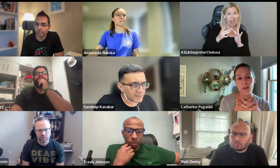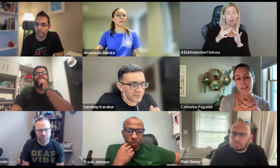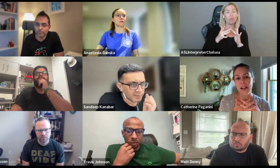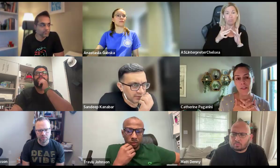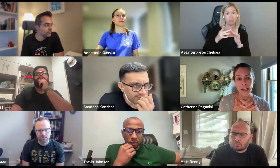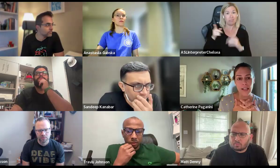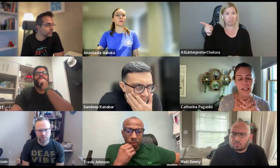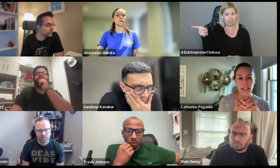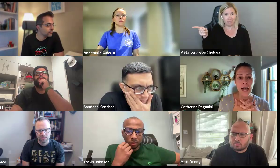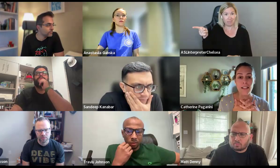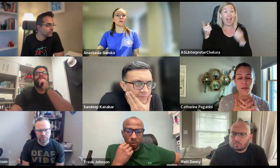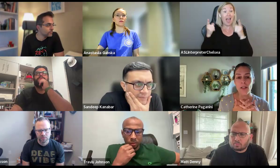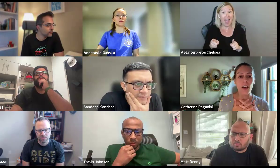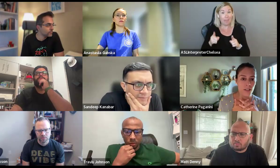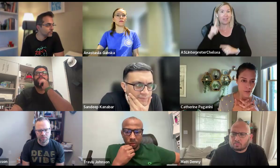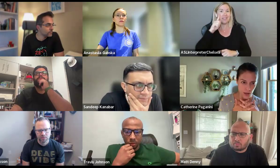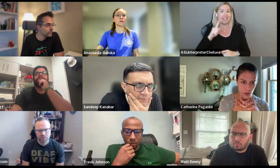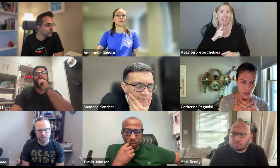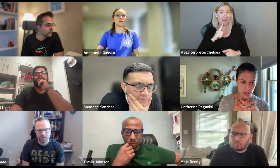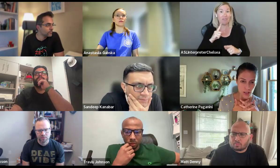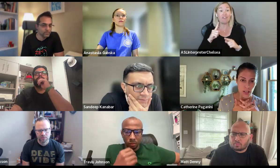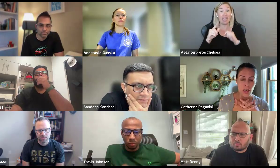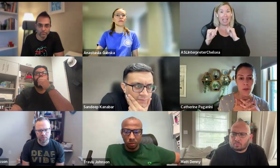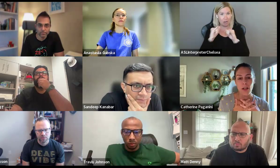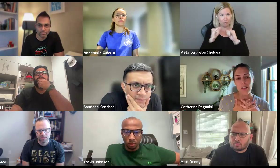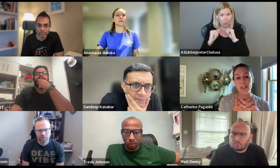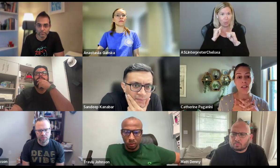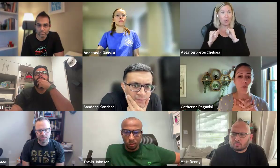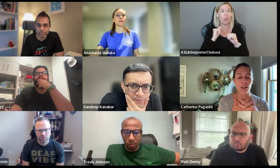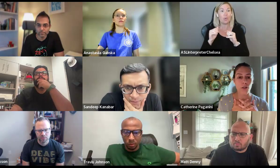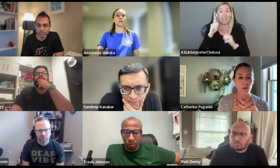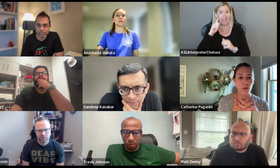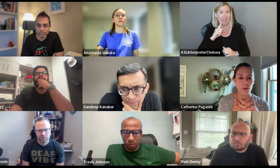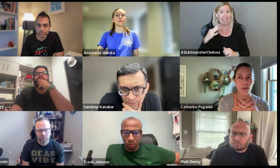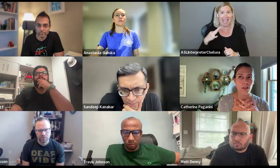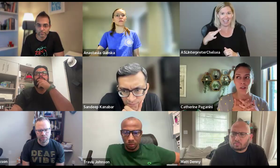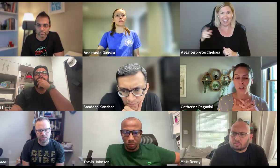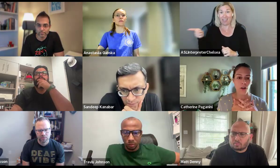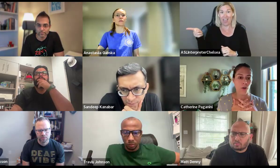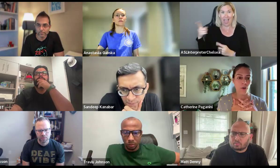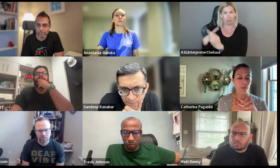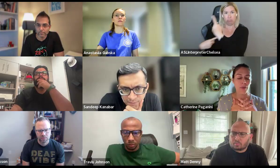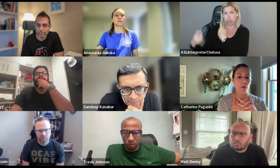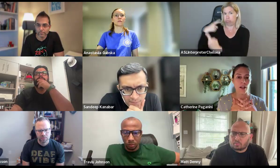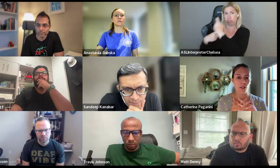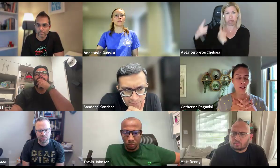interview a deaf candidate, asking me tons of questions because he didn't want to, he wanted just